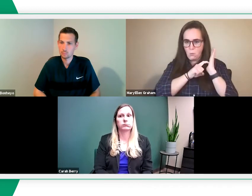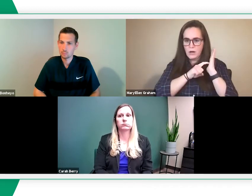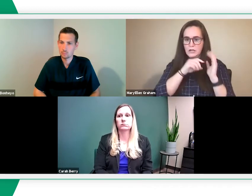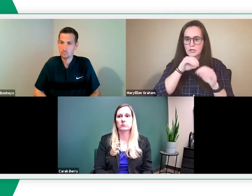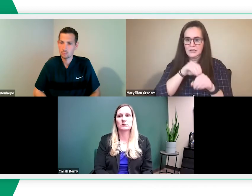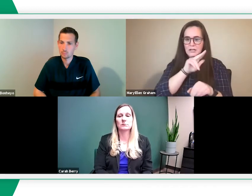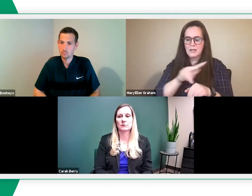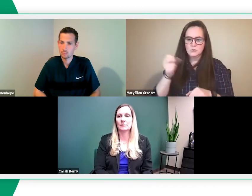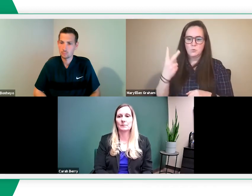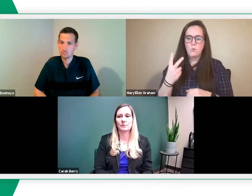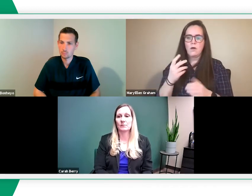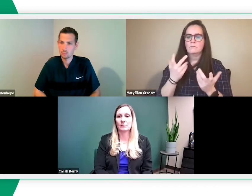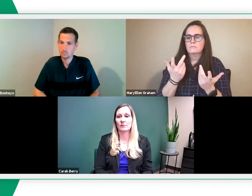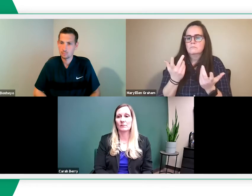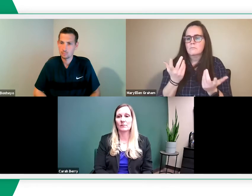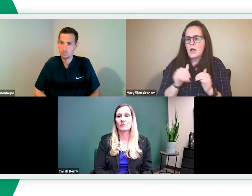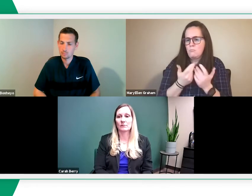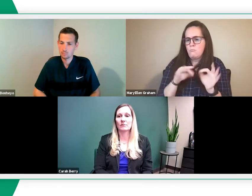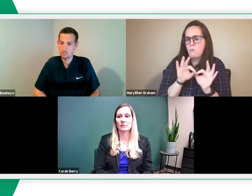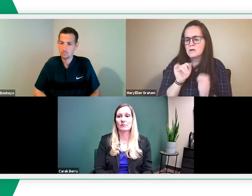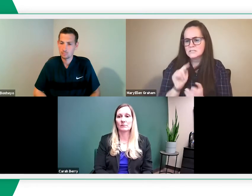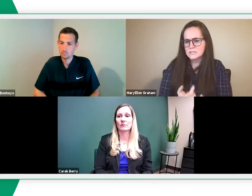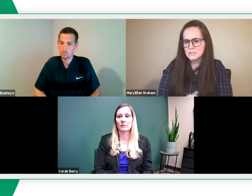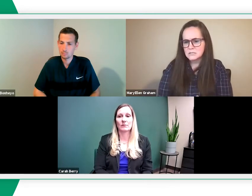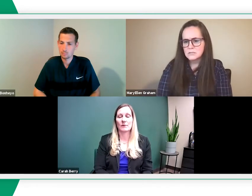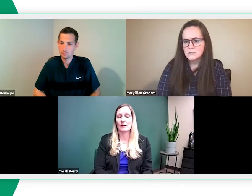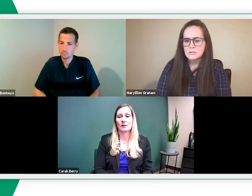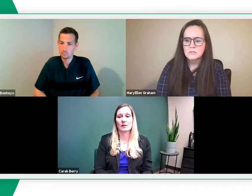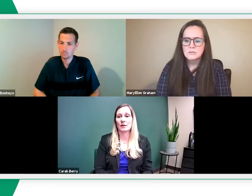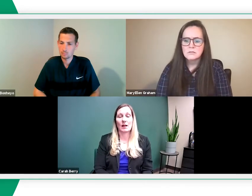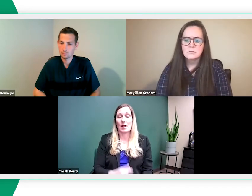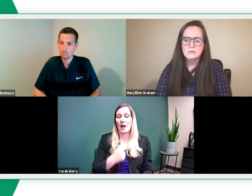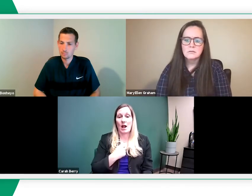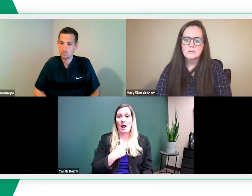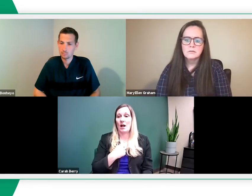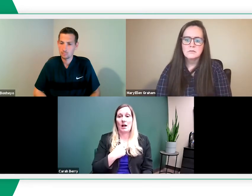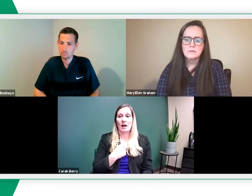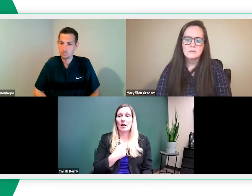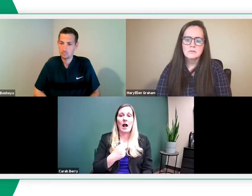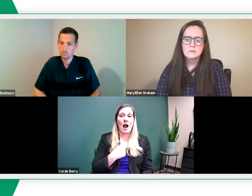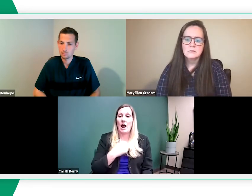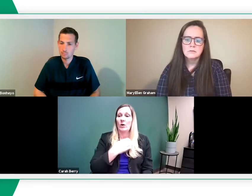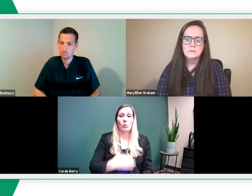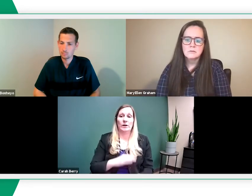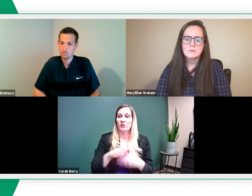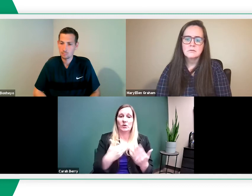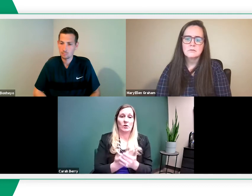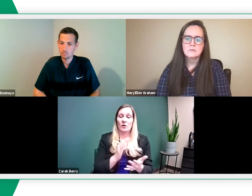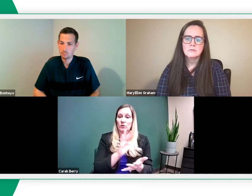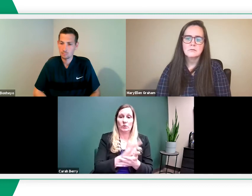personal finance an actual class that students are required to take and that they can take in school?